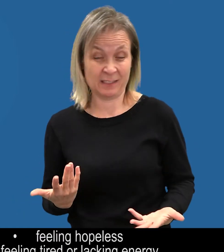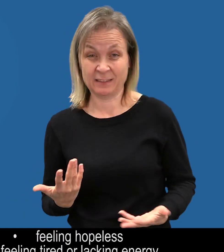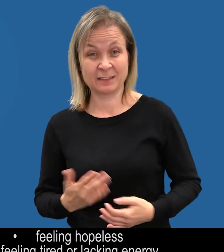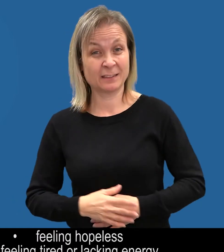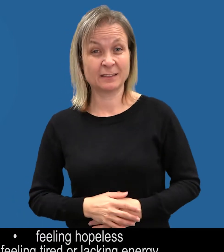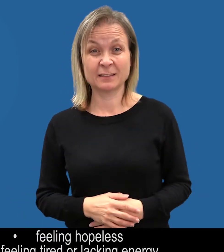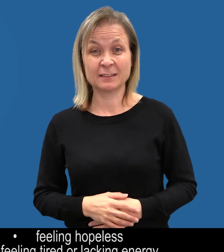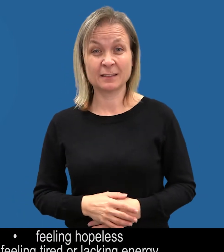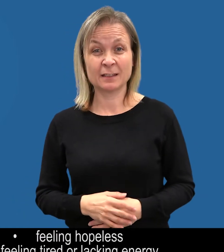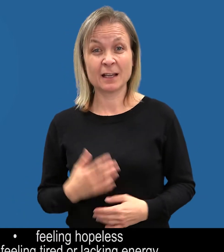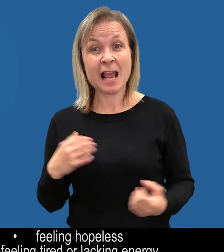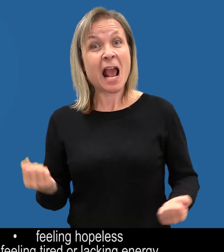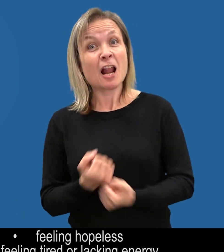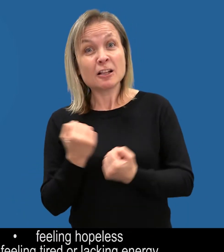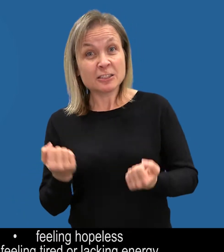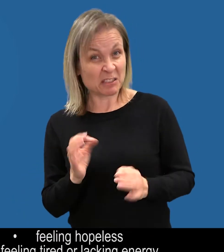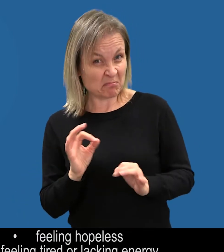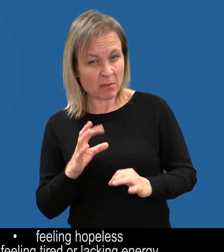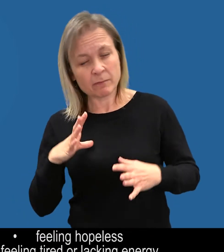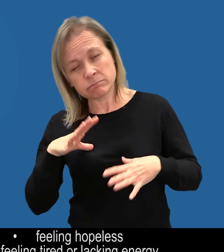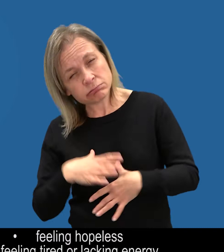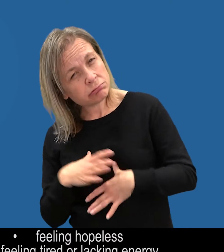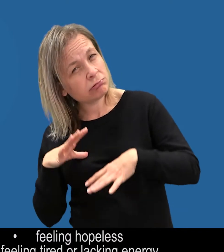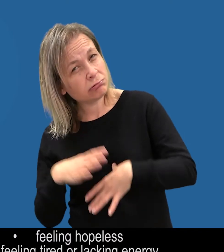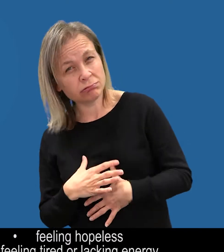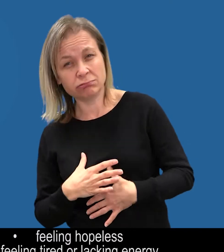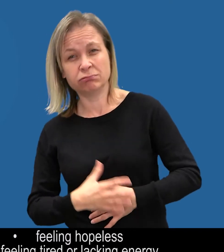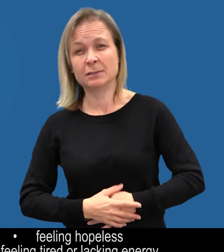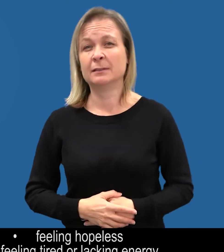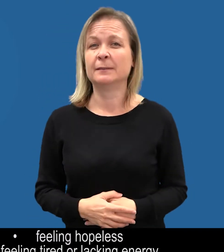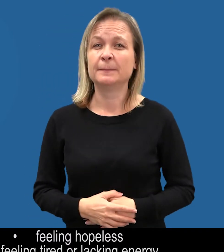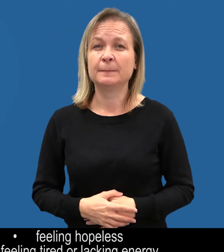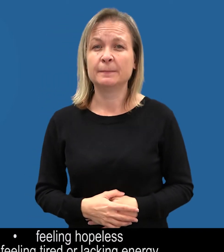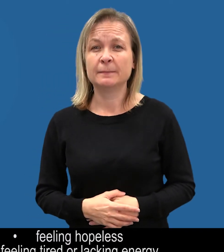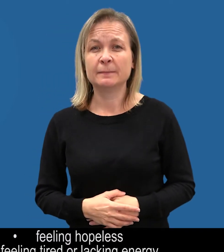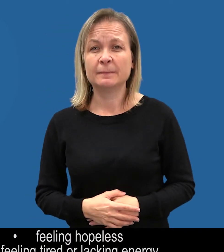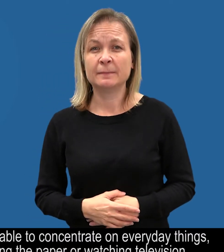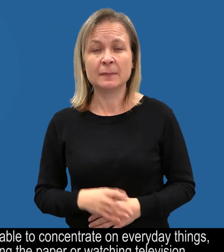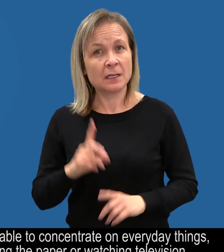feeling hopeless, feeling tired or lacking energy,